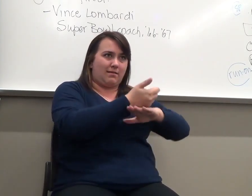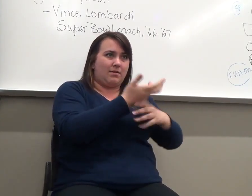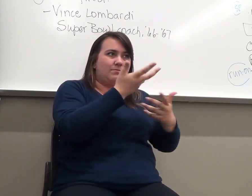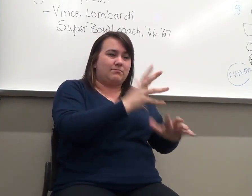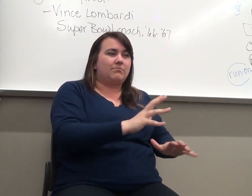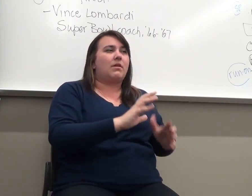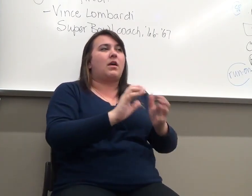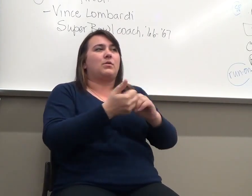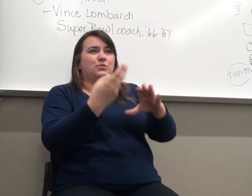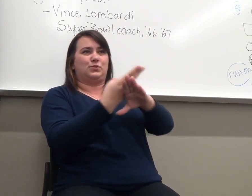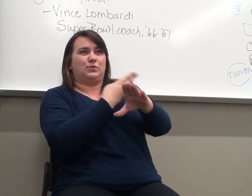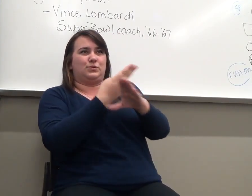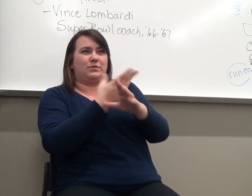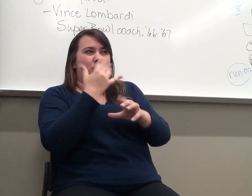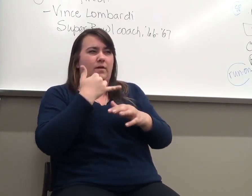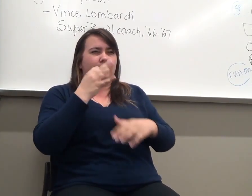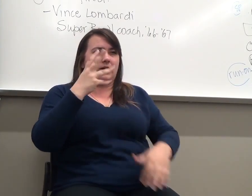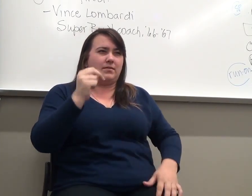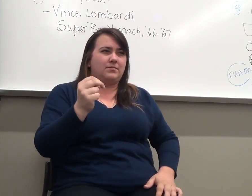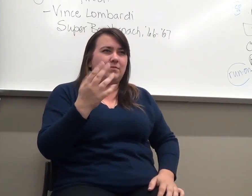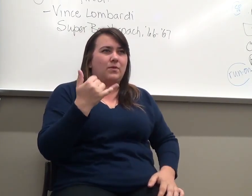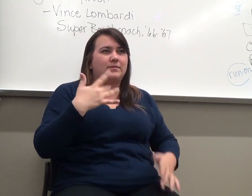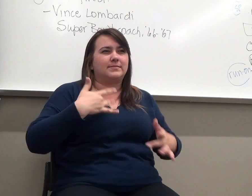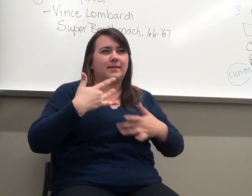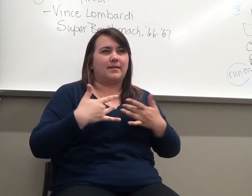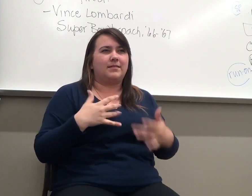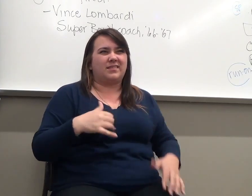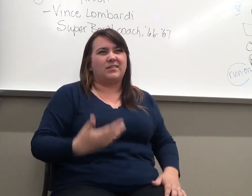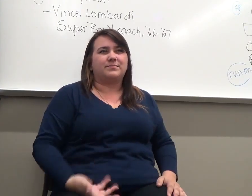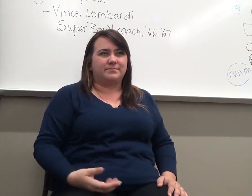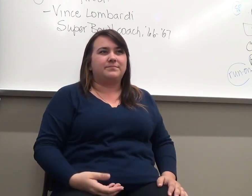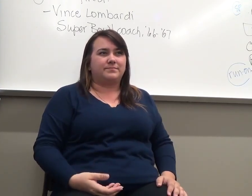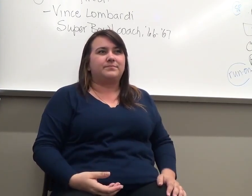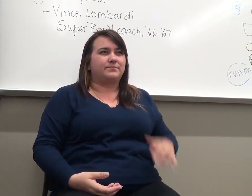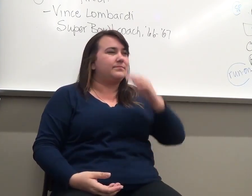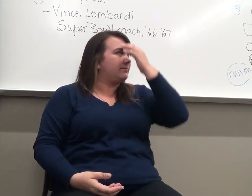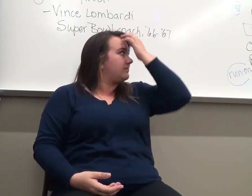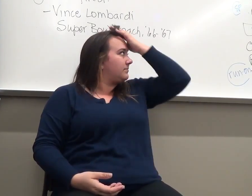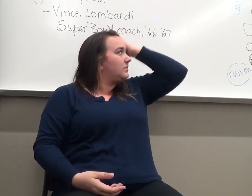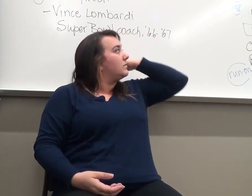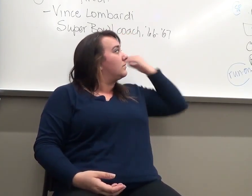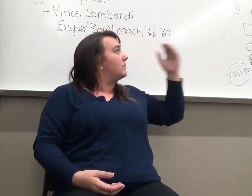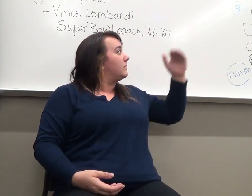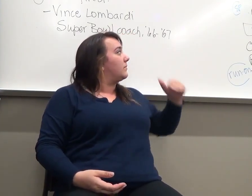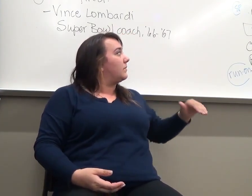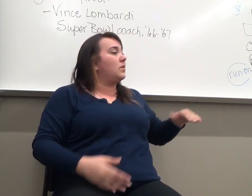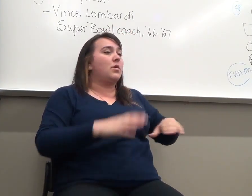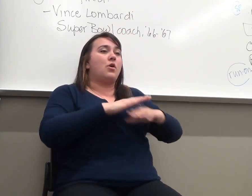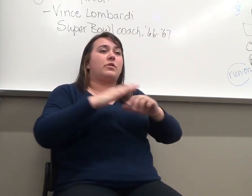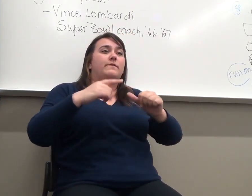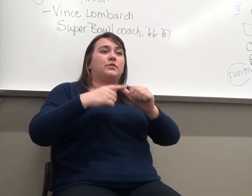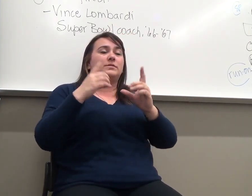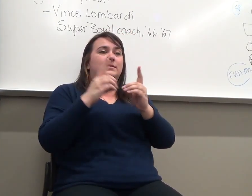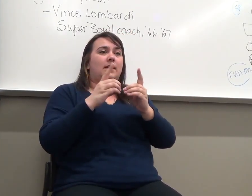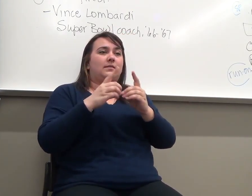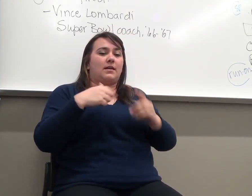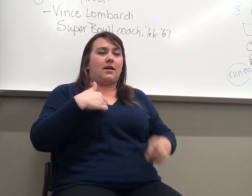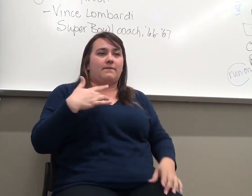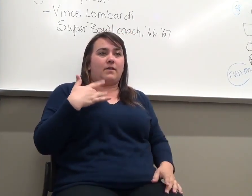yeah, that will work. Okay, does that make sense? Okay, on a first date, I felt nervous, embarrassed, and